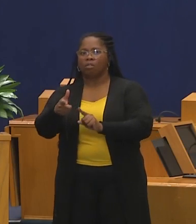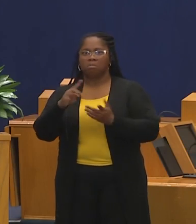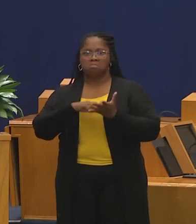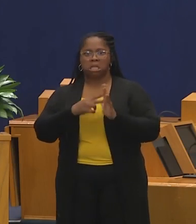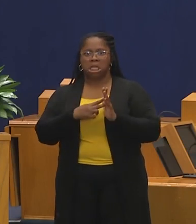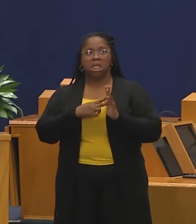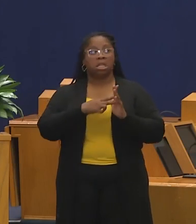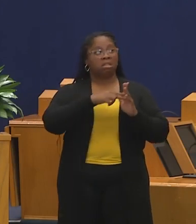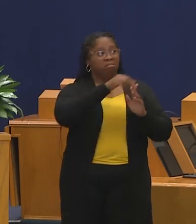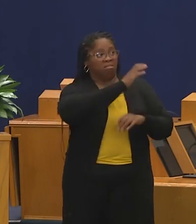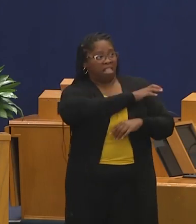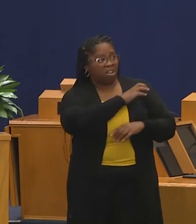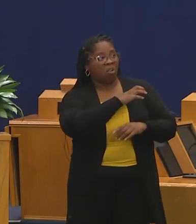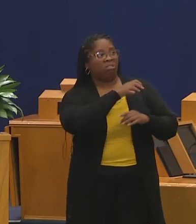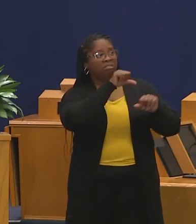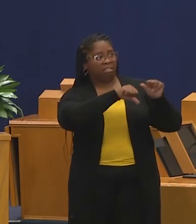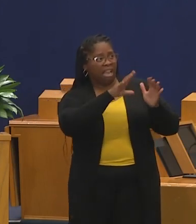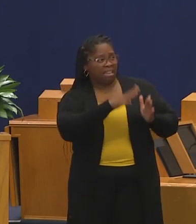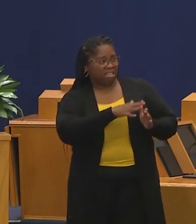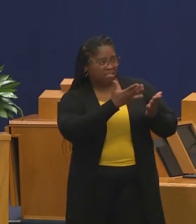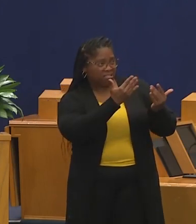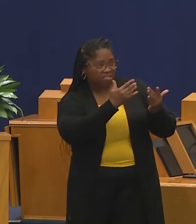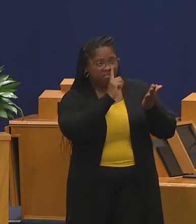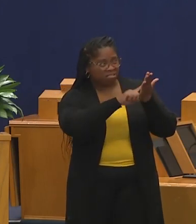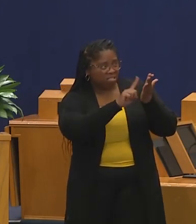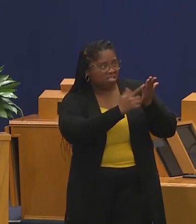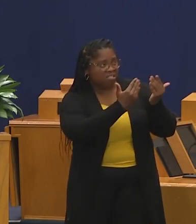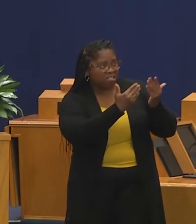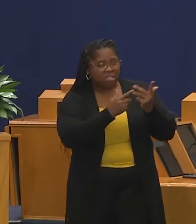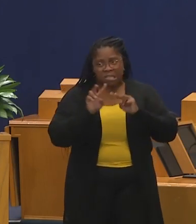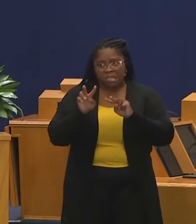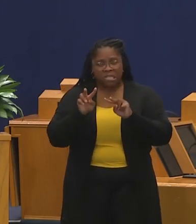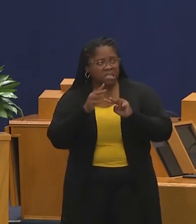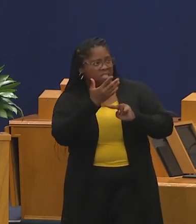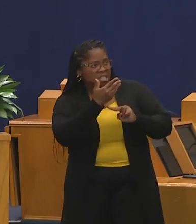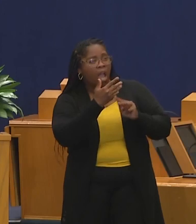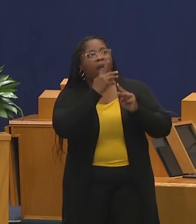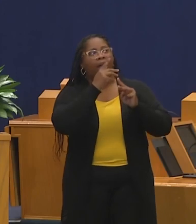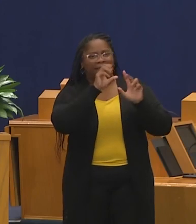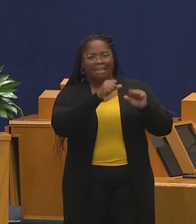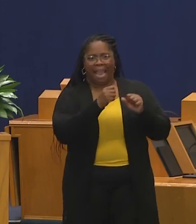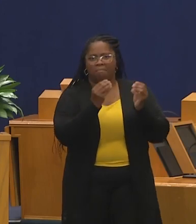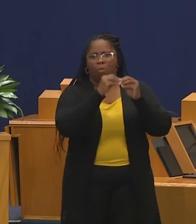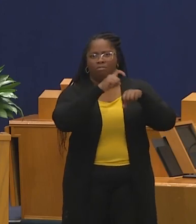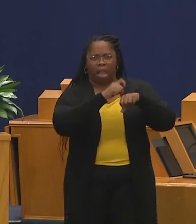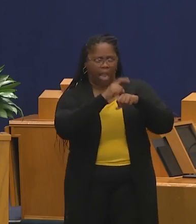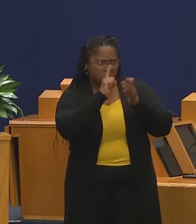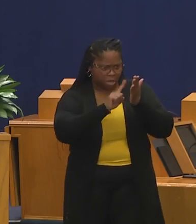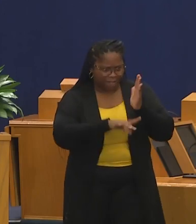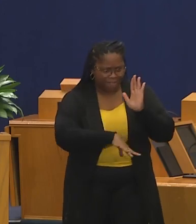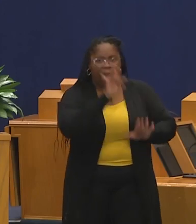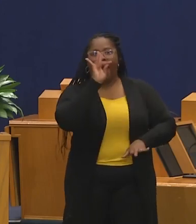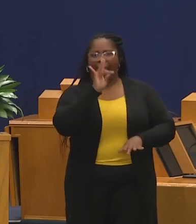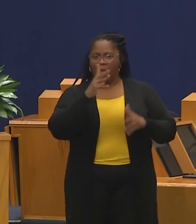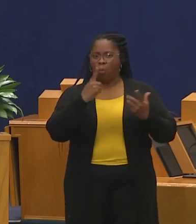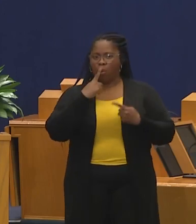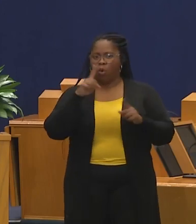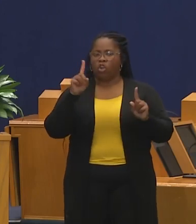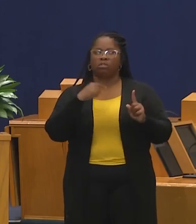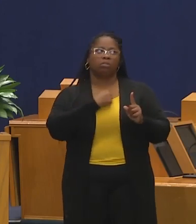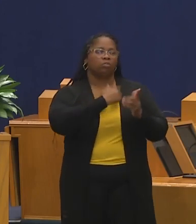research community to develop treatments that would be specific to COVID-19. And we're grateful for all of the work of so many people in